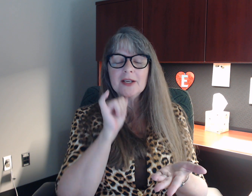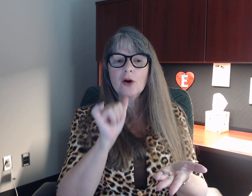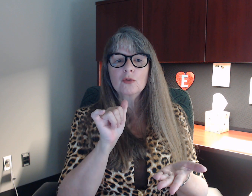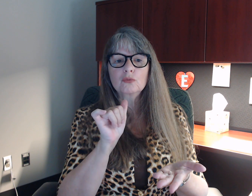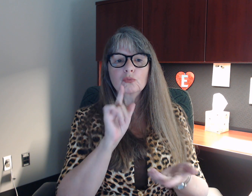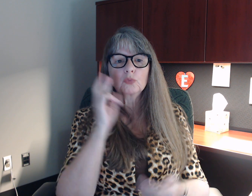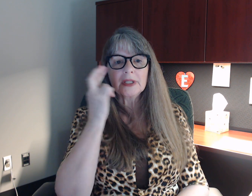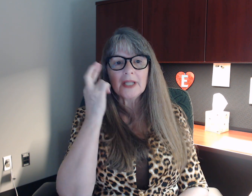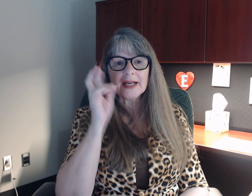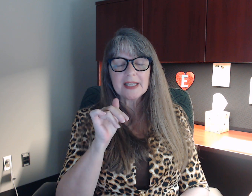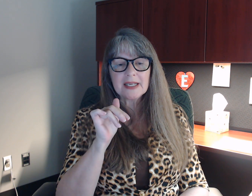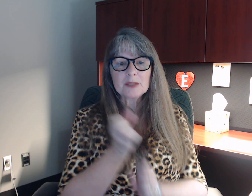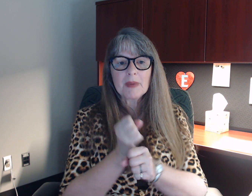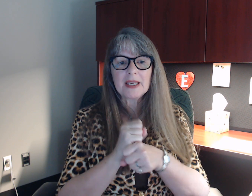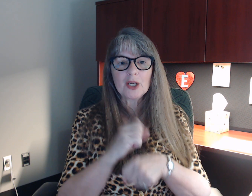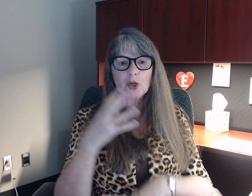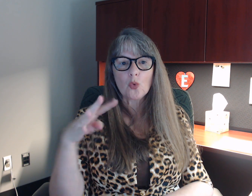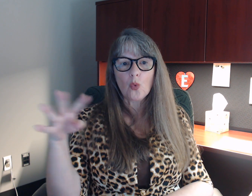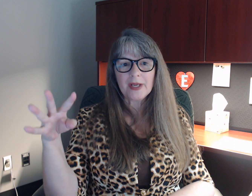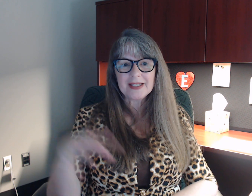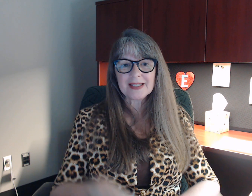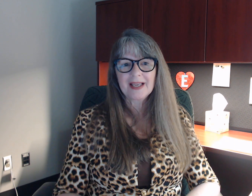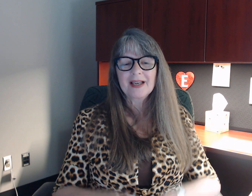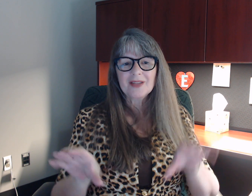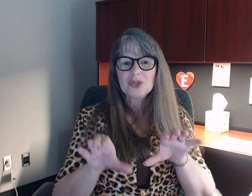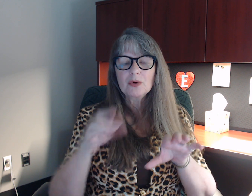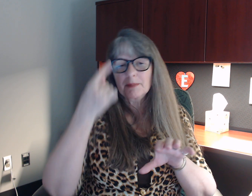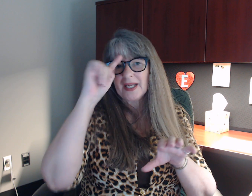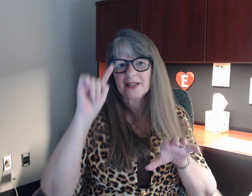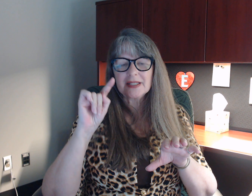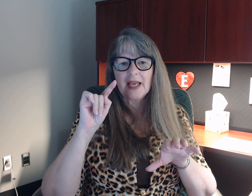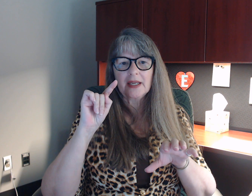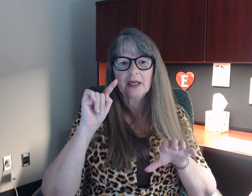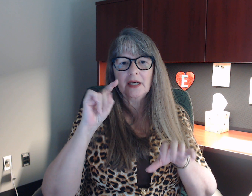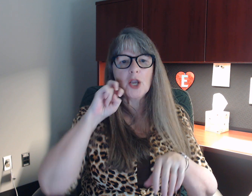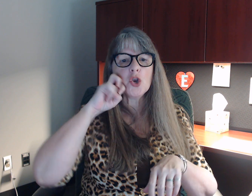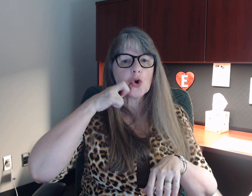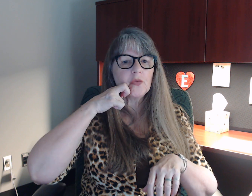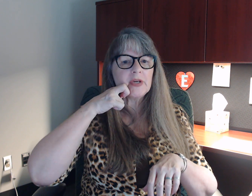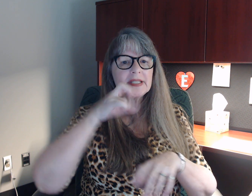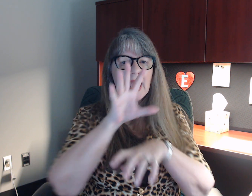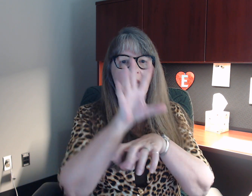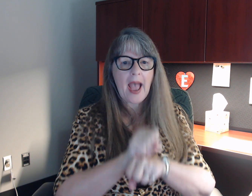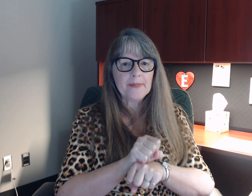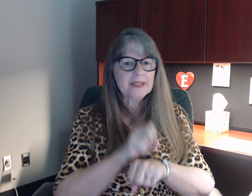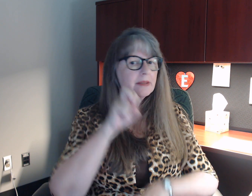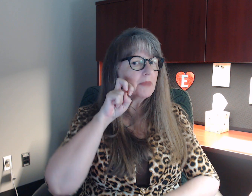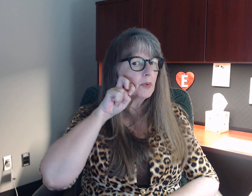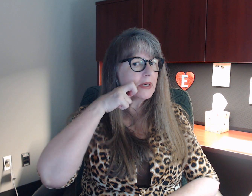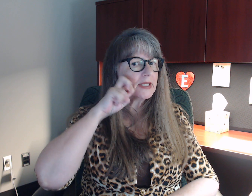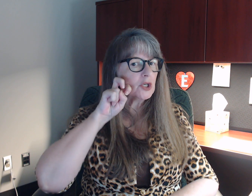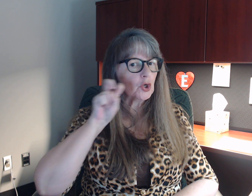don't realize that it's making a noise. They do it because it's like a nervous habit. Remember I said